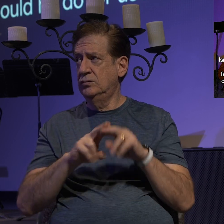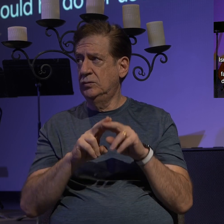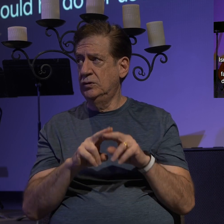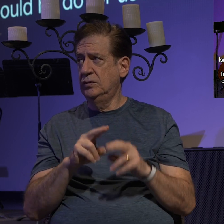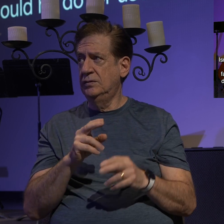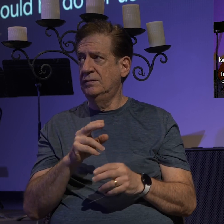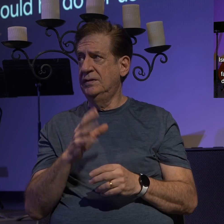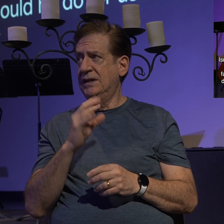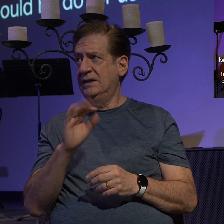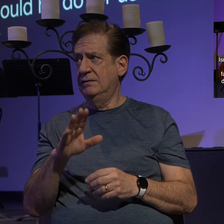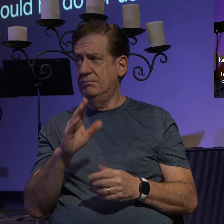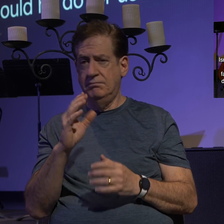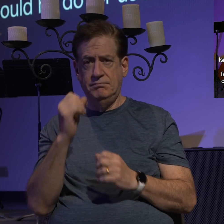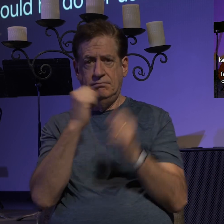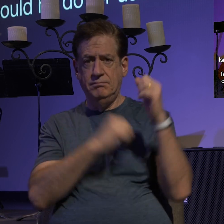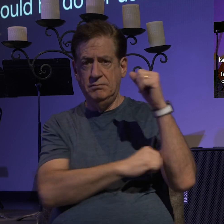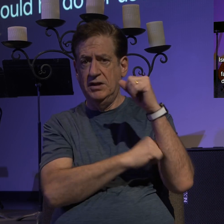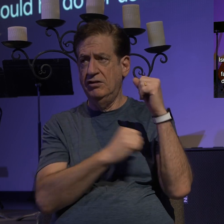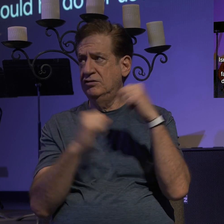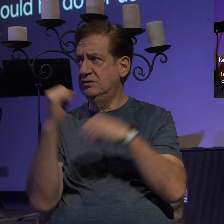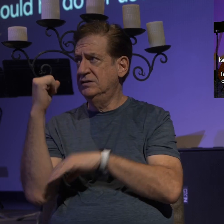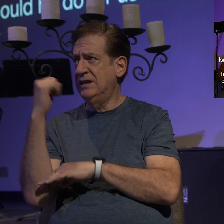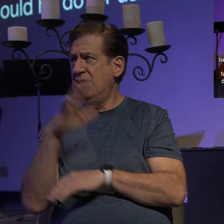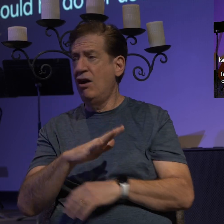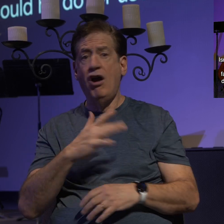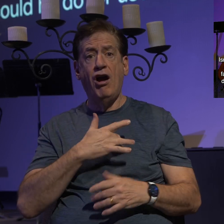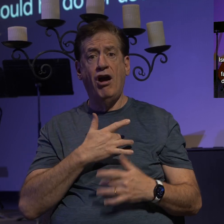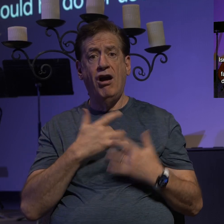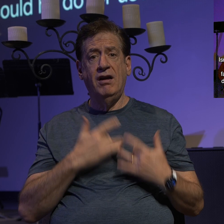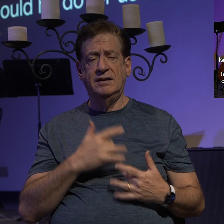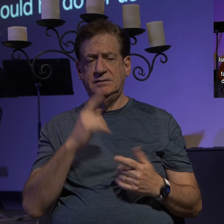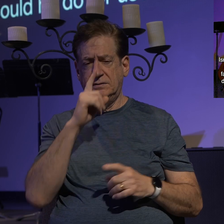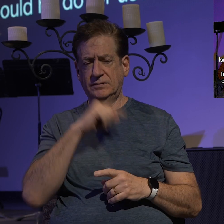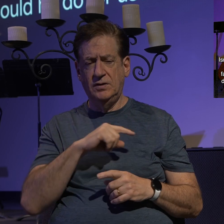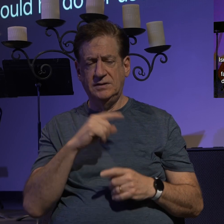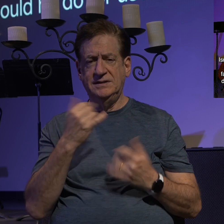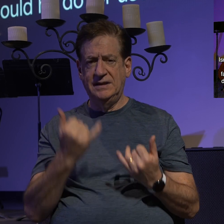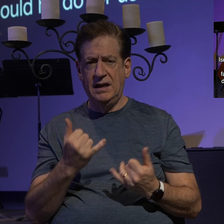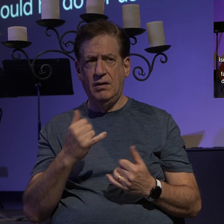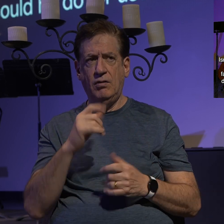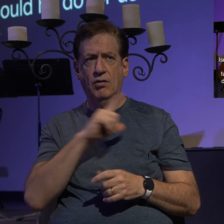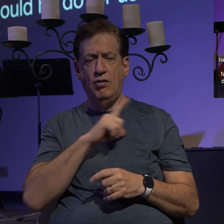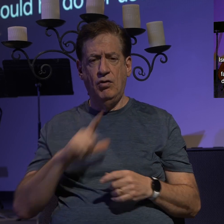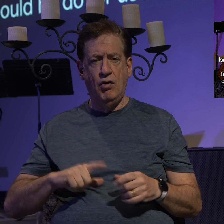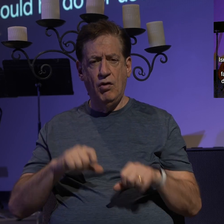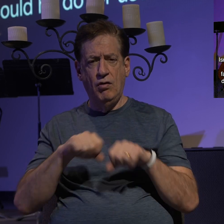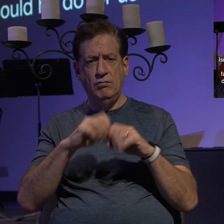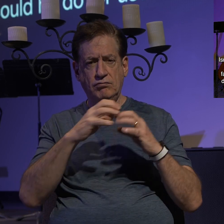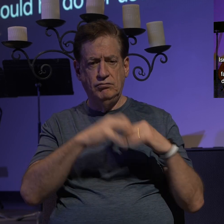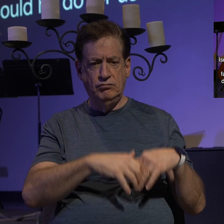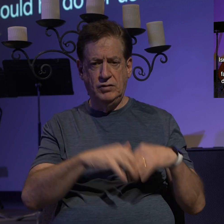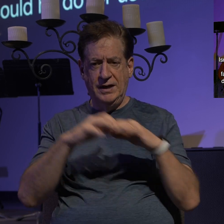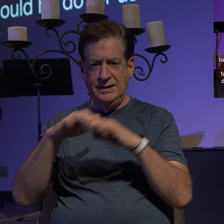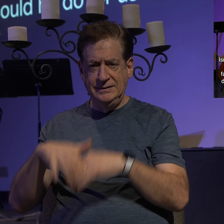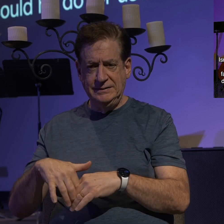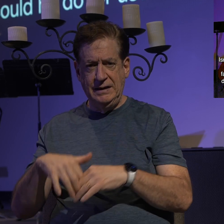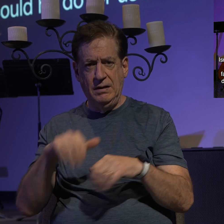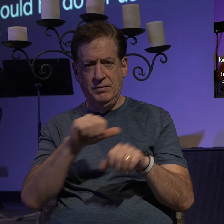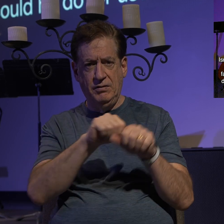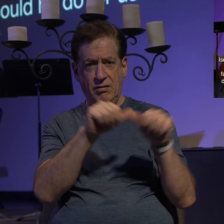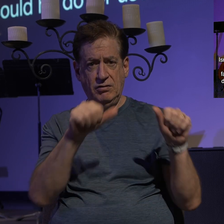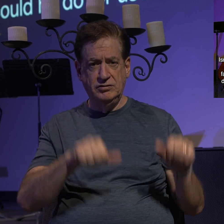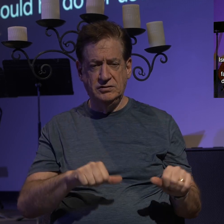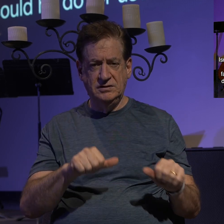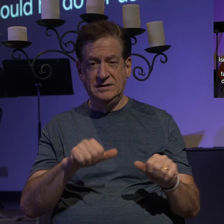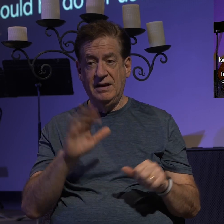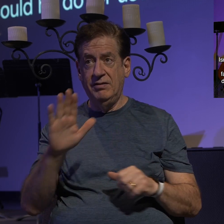is false. Now they must bear their guilt. The Lord will break down their altars and destroy their pillars.